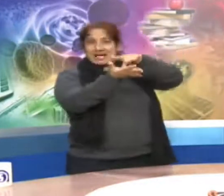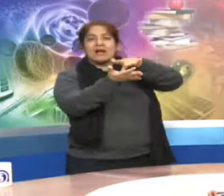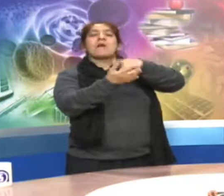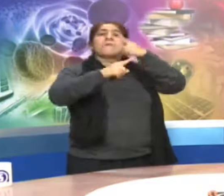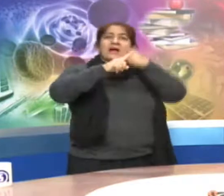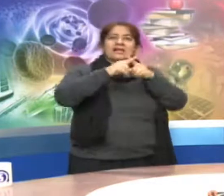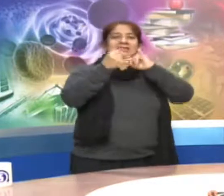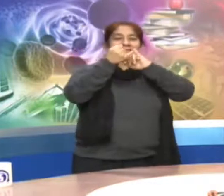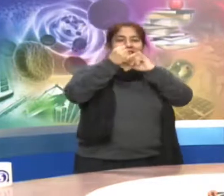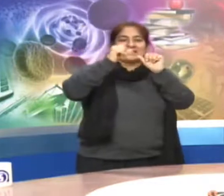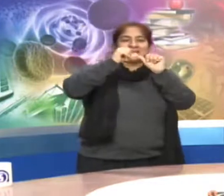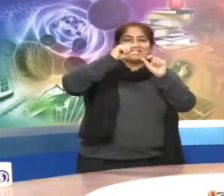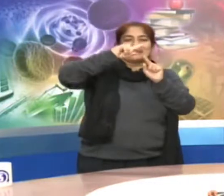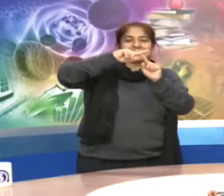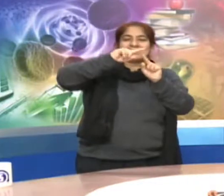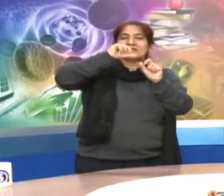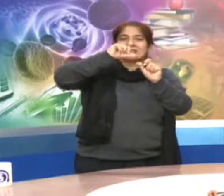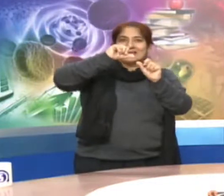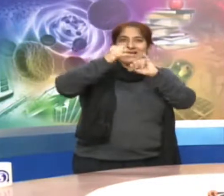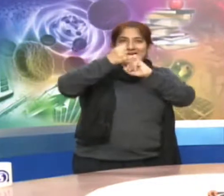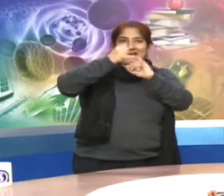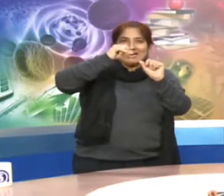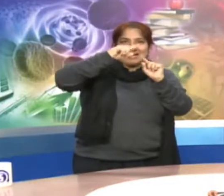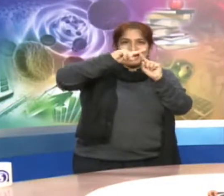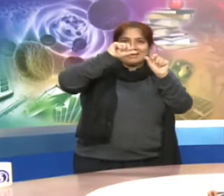can also file a complaint.